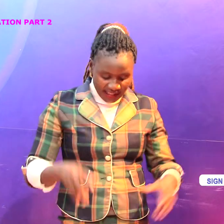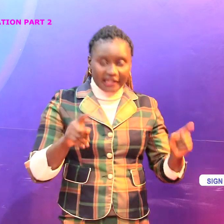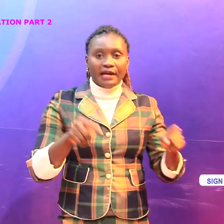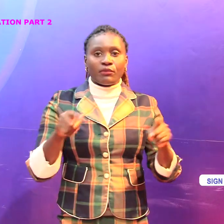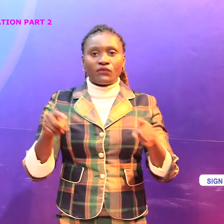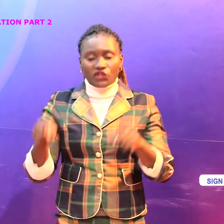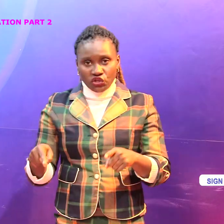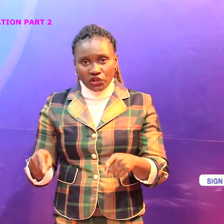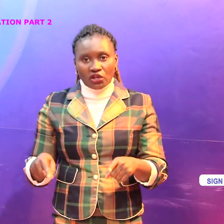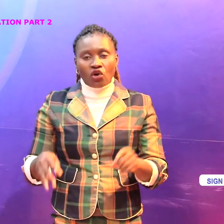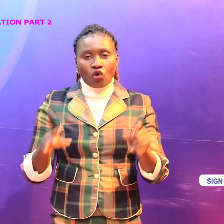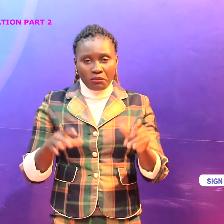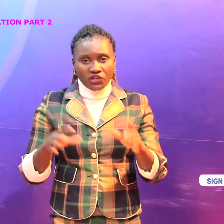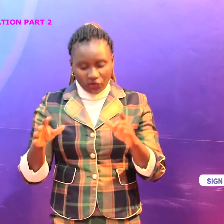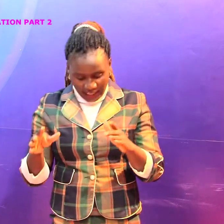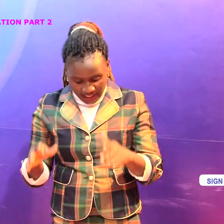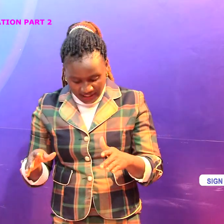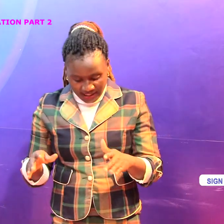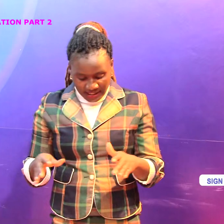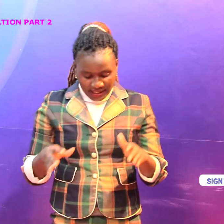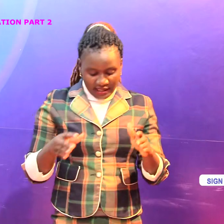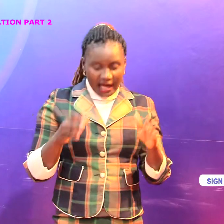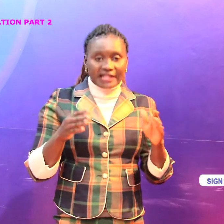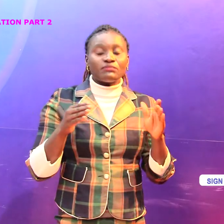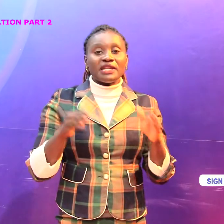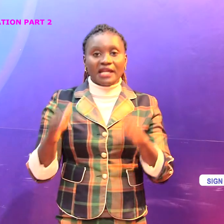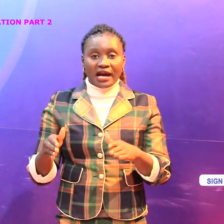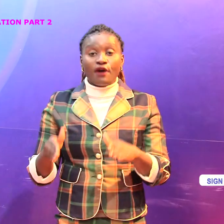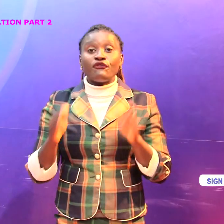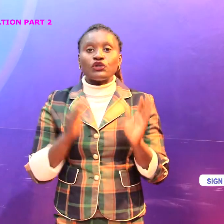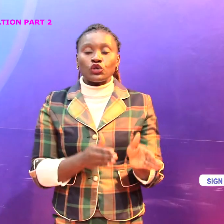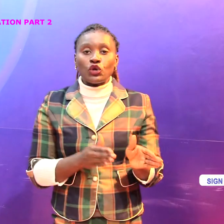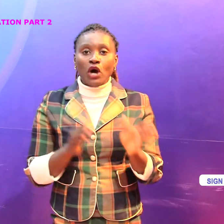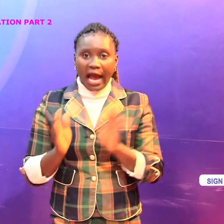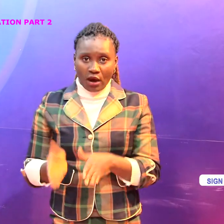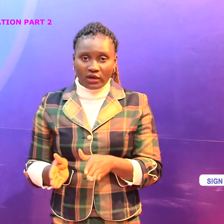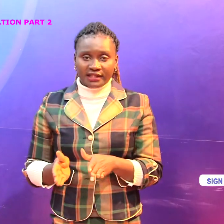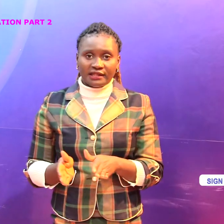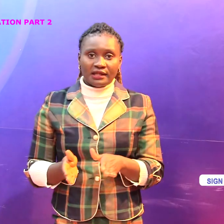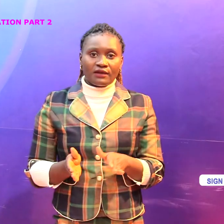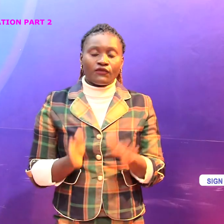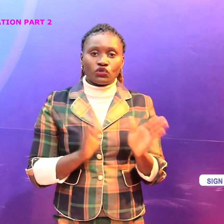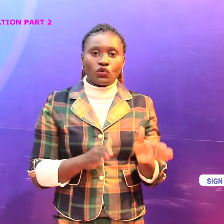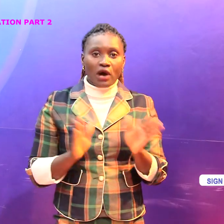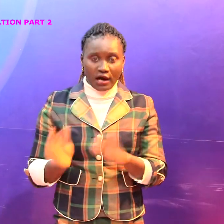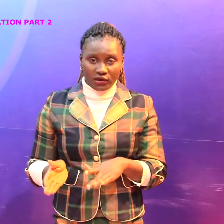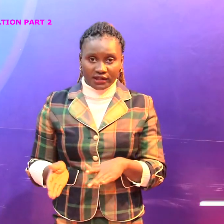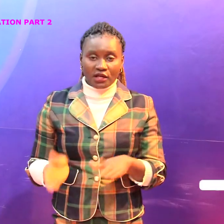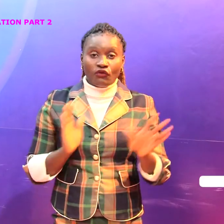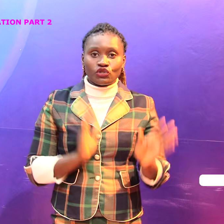the provincial commissioner has been here for 2 hours. For 2 hours. For